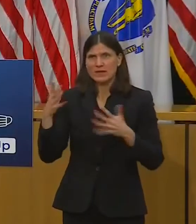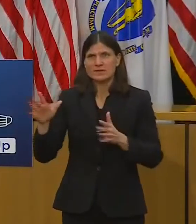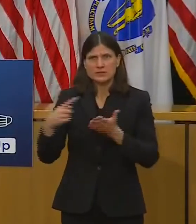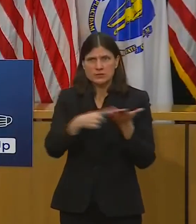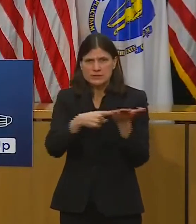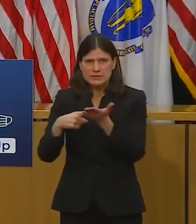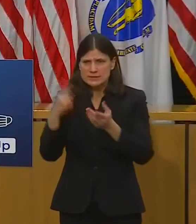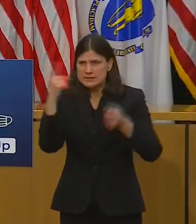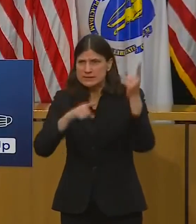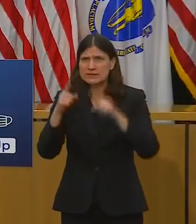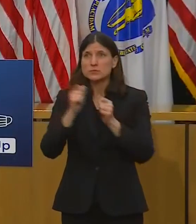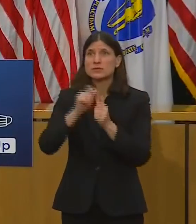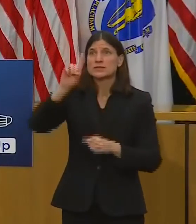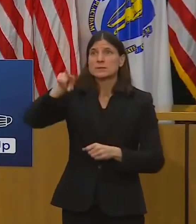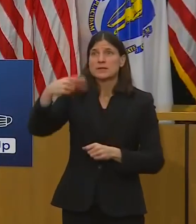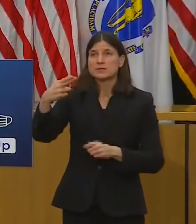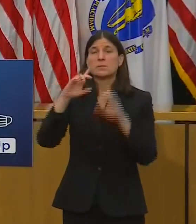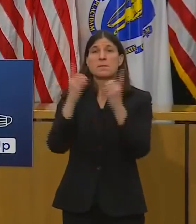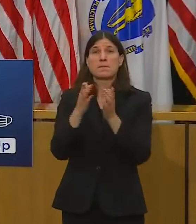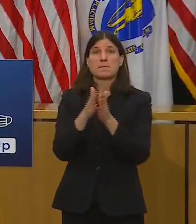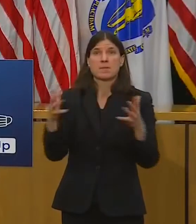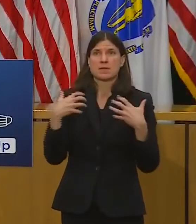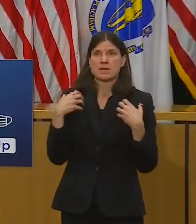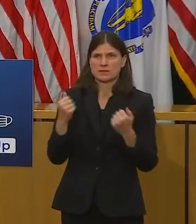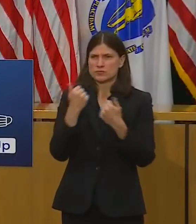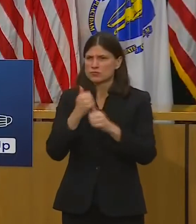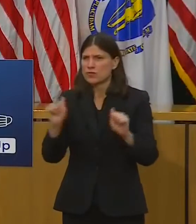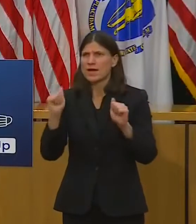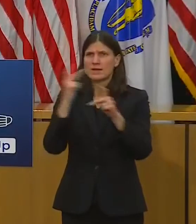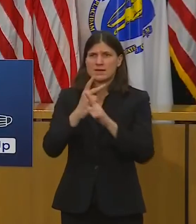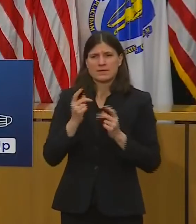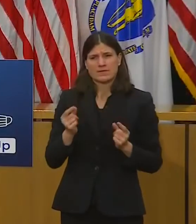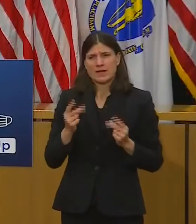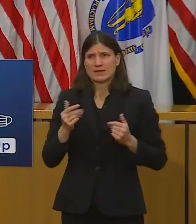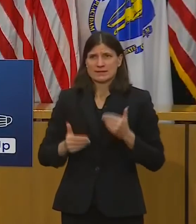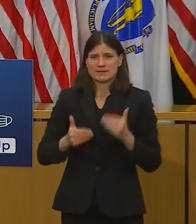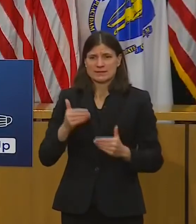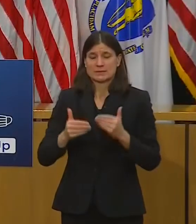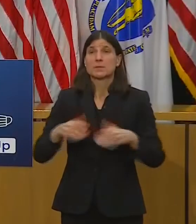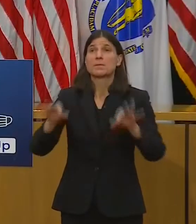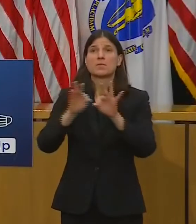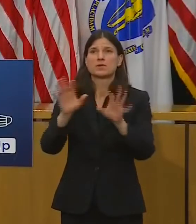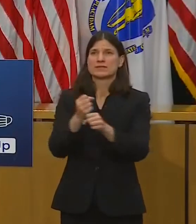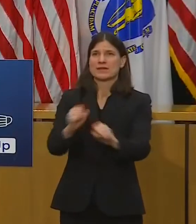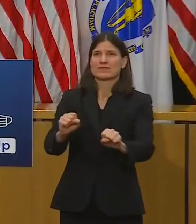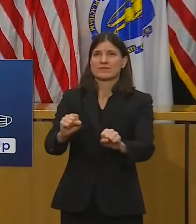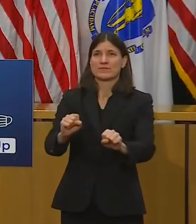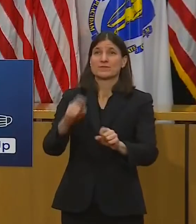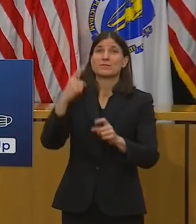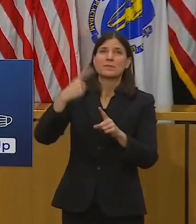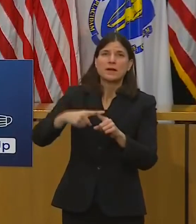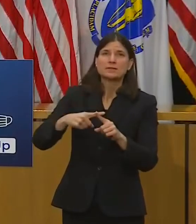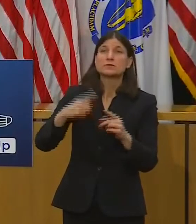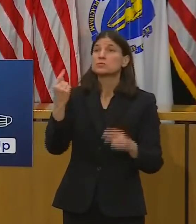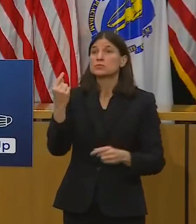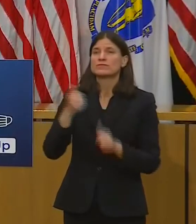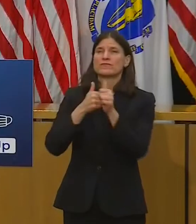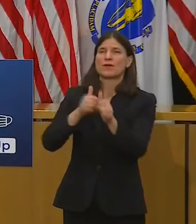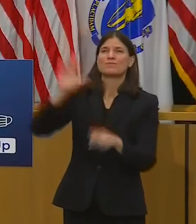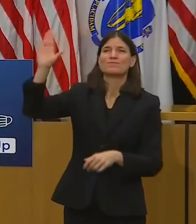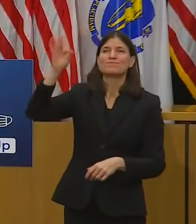vaccinate residents as quickly and as safely as possible based on the guidance and the rules that we put in place to ensure that vaccines